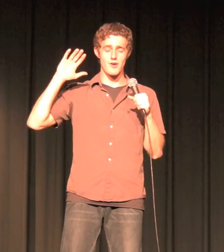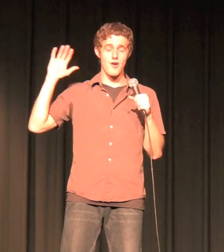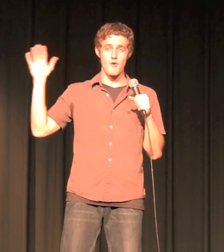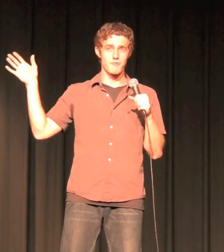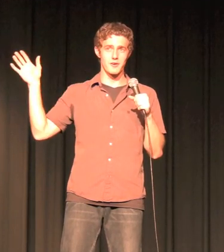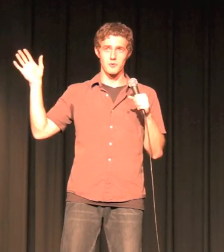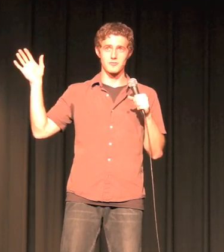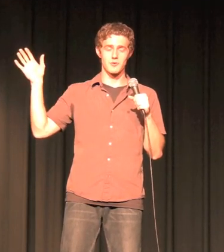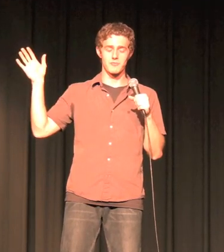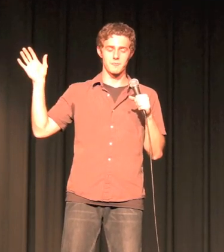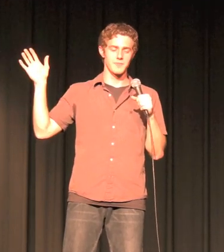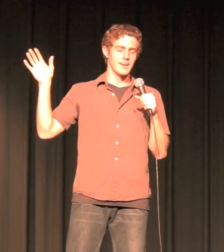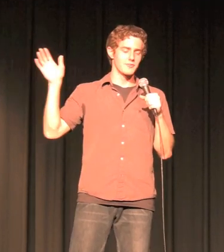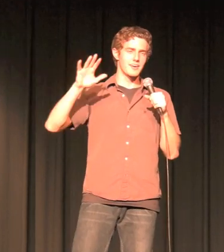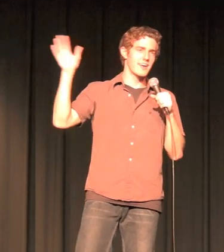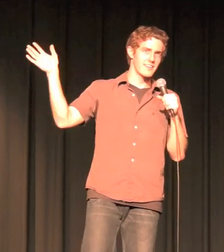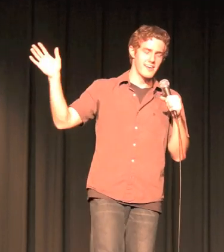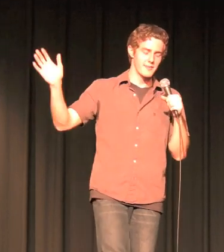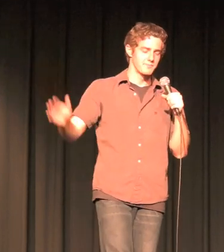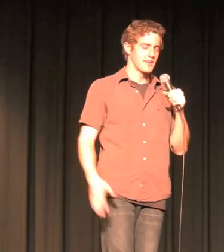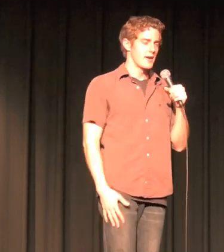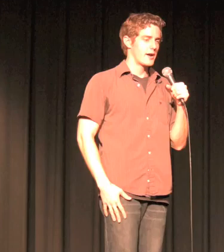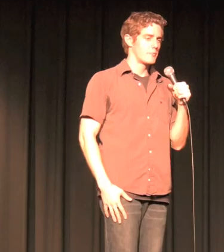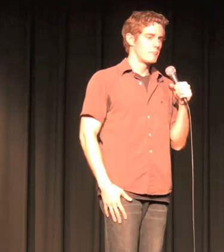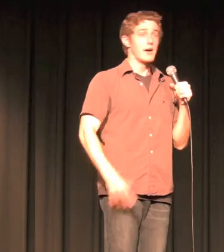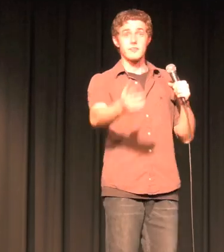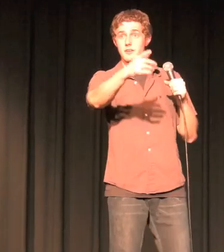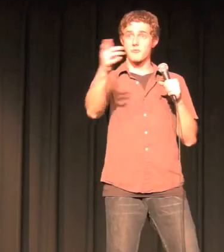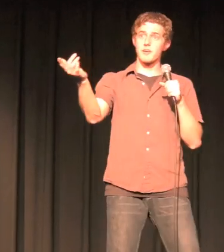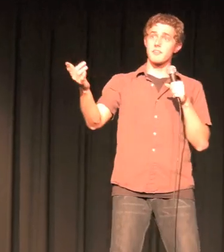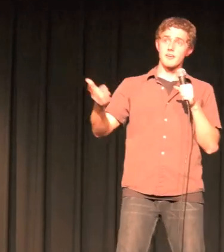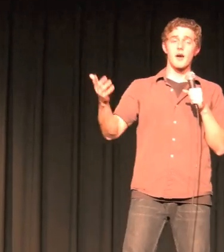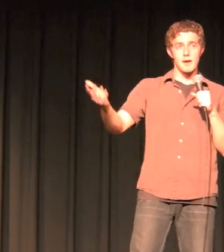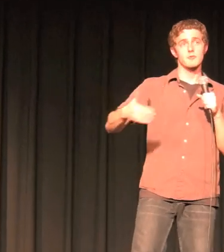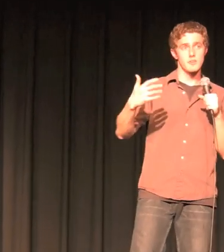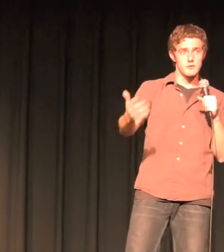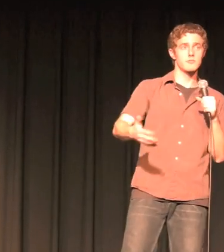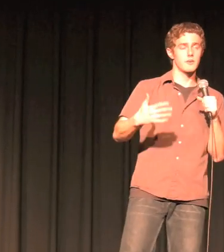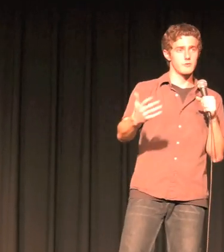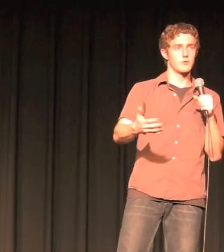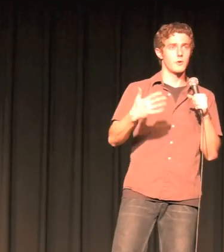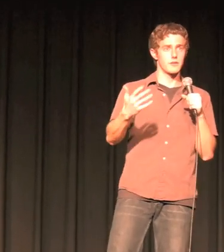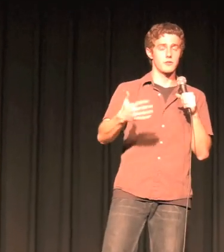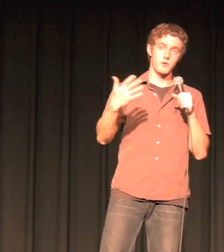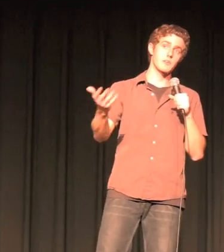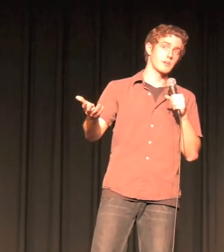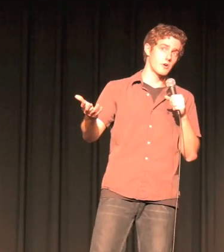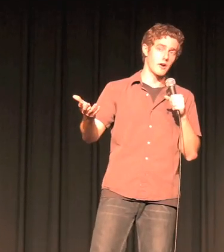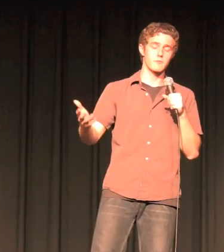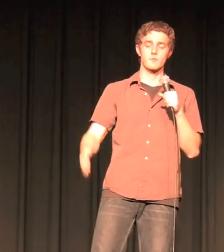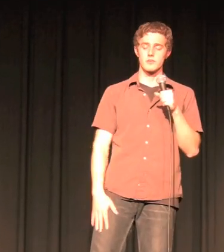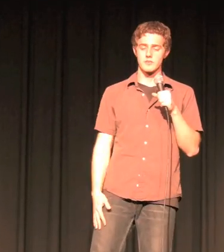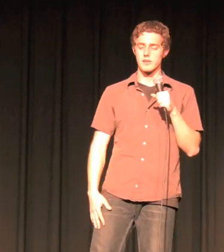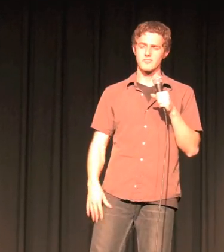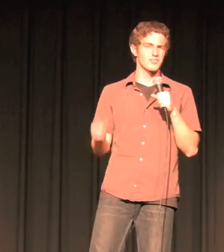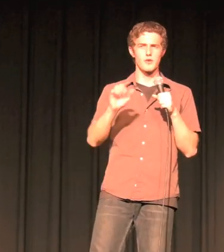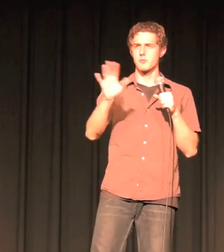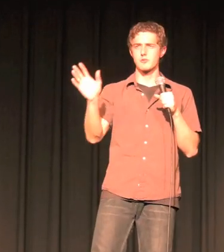no fun whatsoever. So I got out of that. But you know, funny thing, I'm actually starting to learn the guitar recently, slowly but